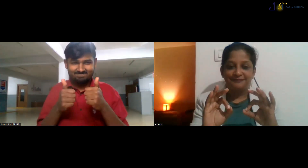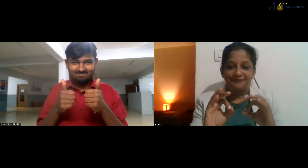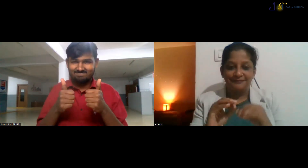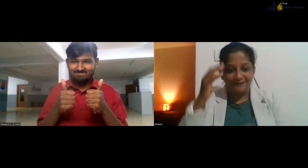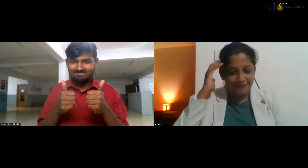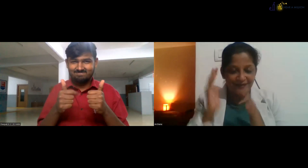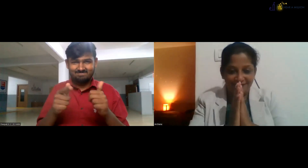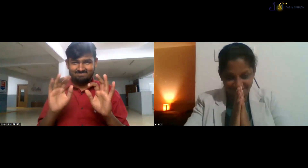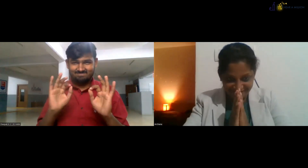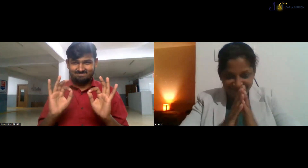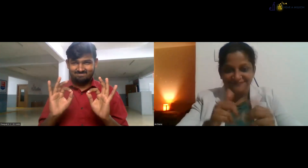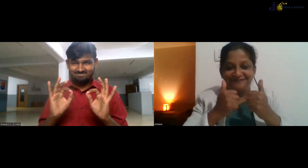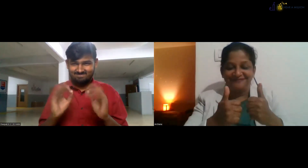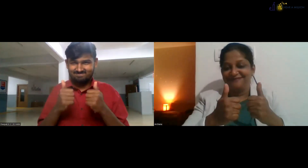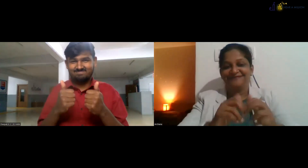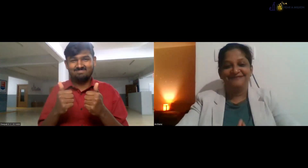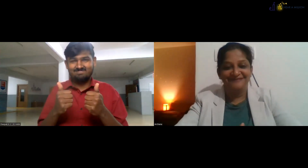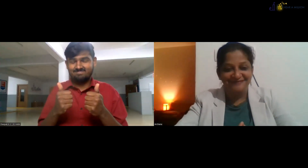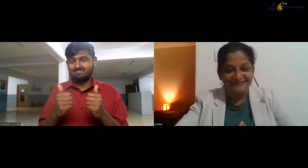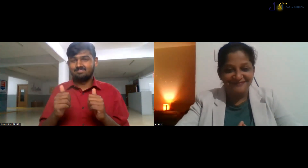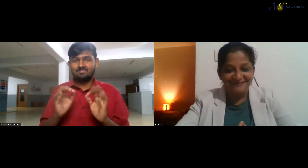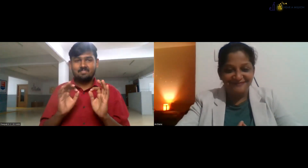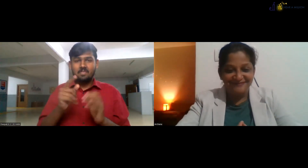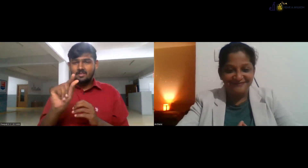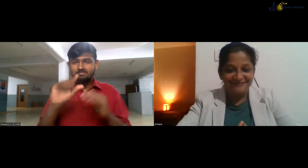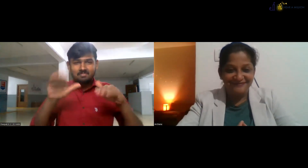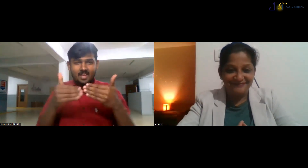Okay, great. Namaste.